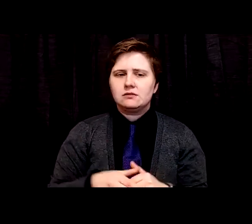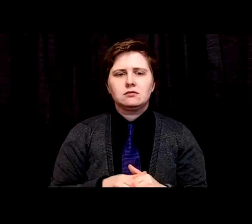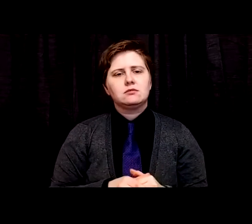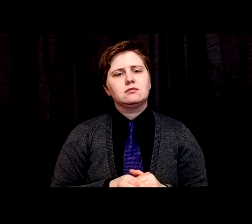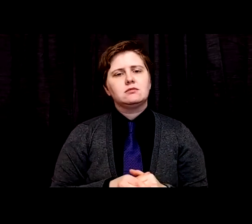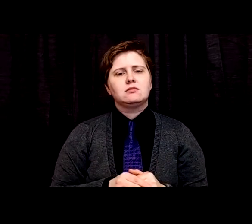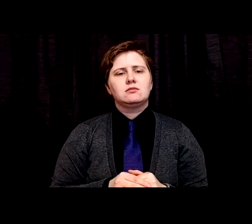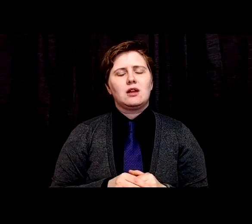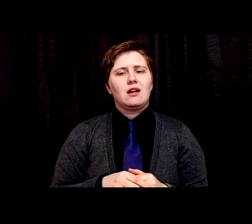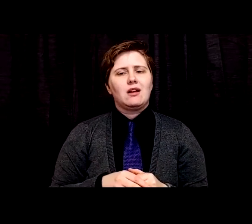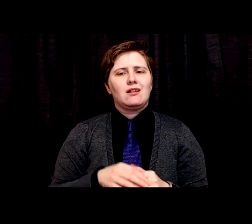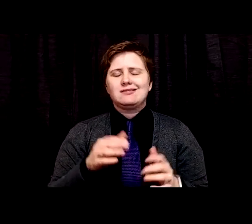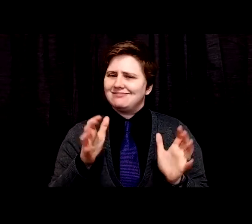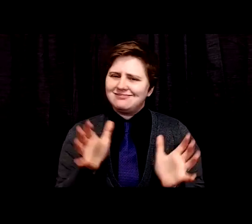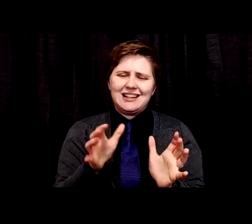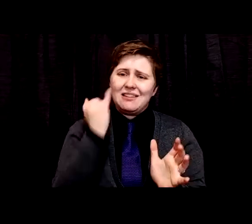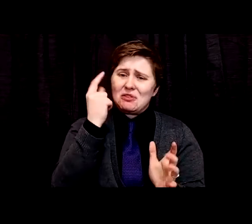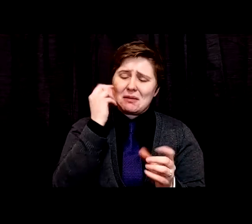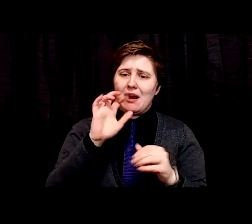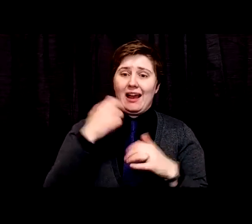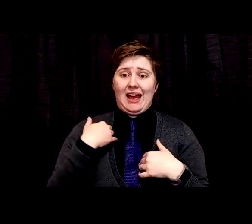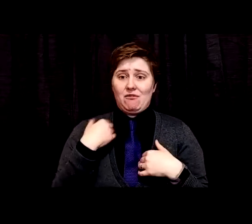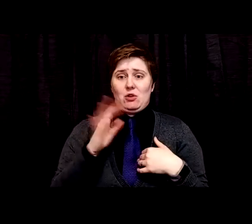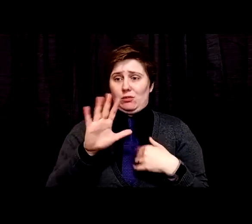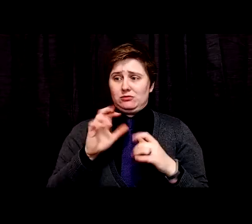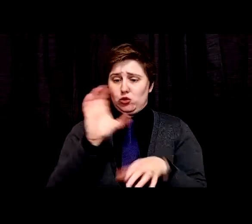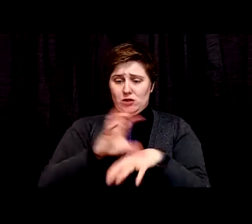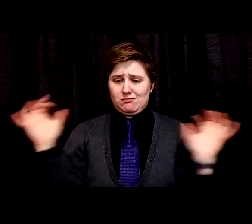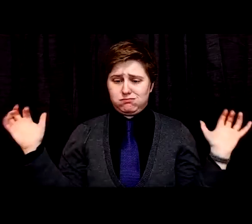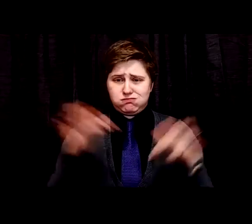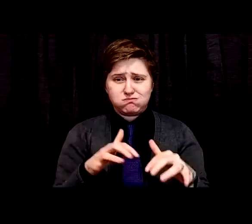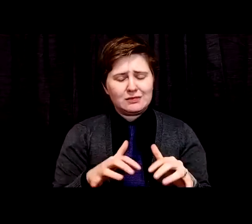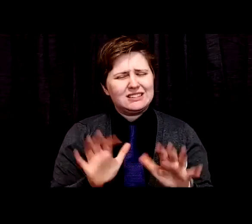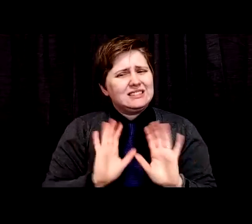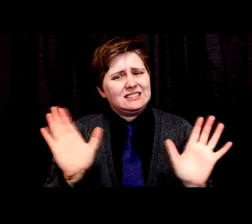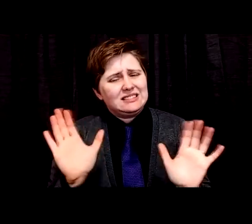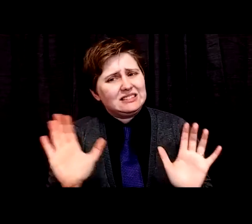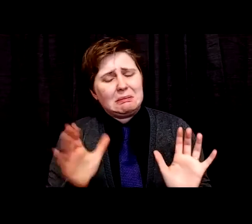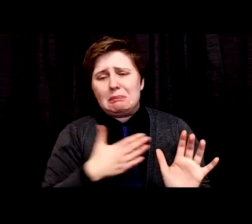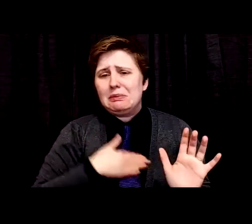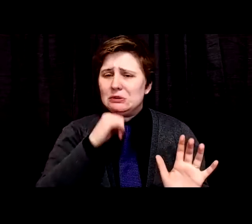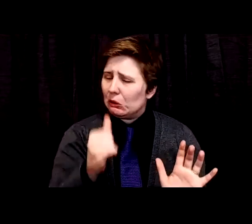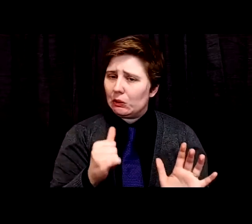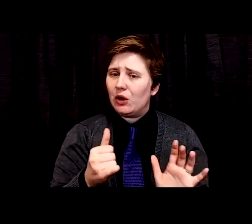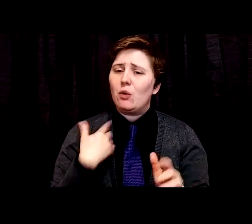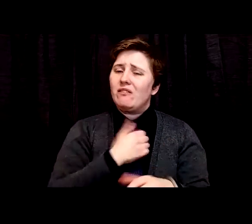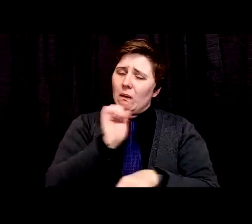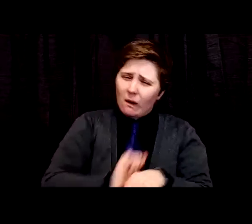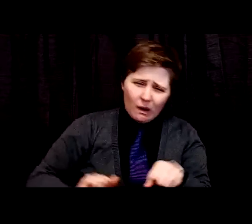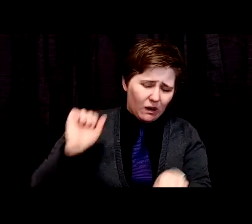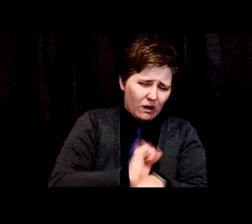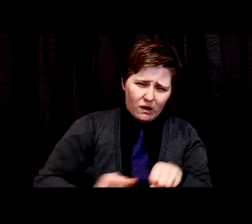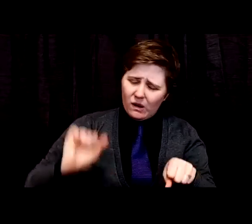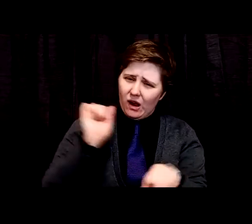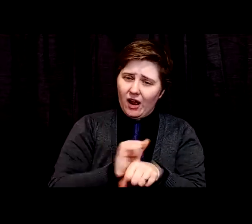have the congregation come together, please don't. We've worked so hard to, again, flatten the curve